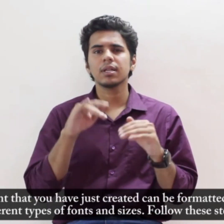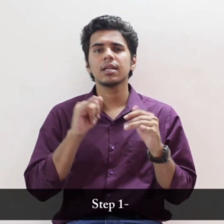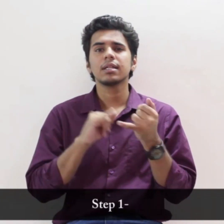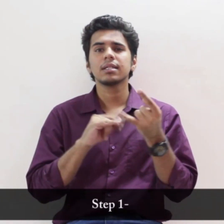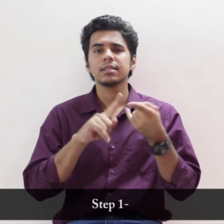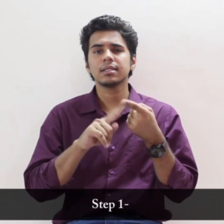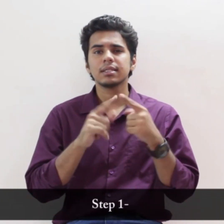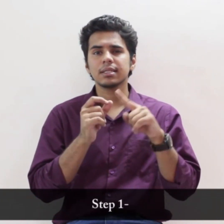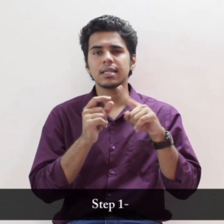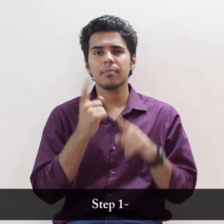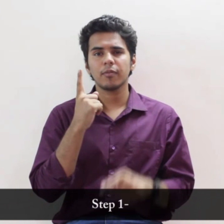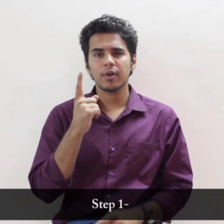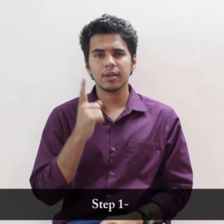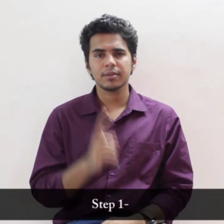Step 1.